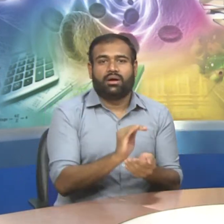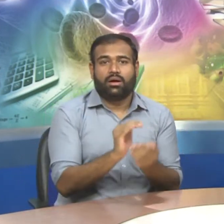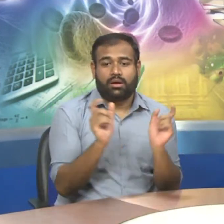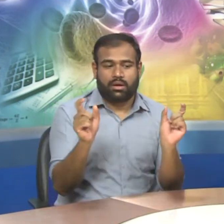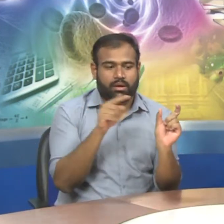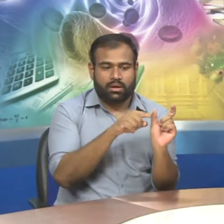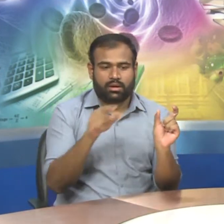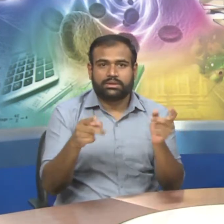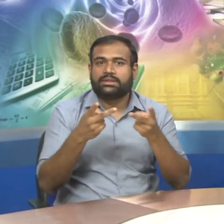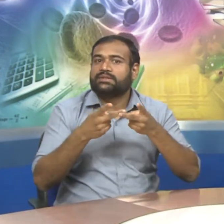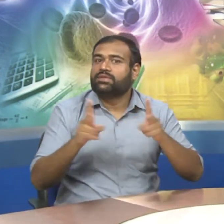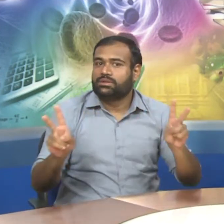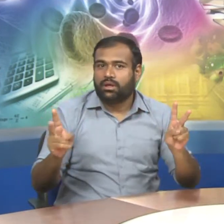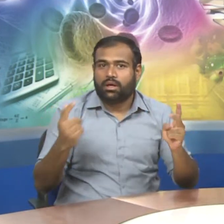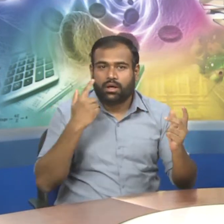the ISL.